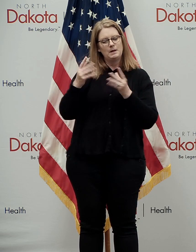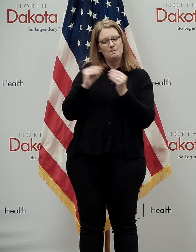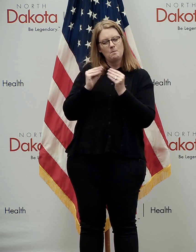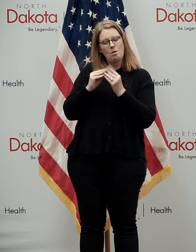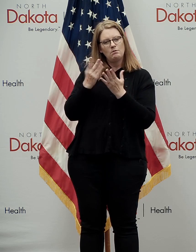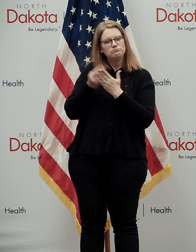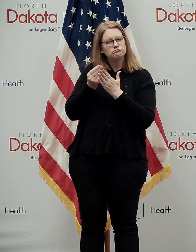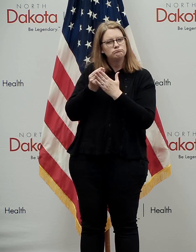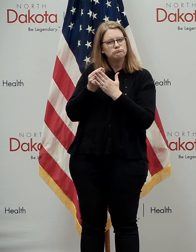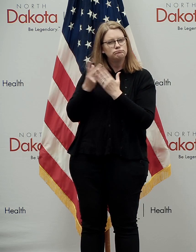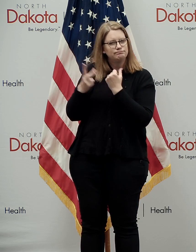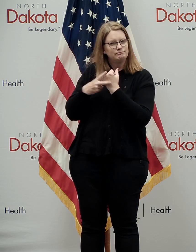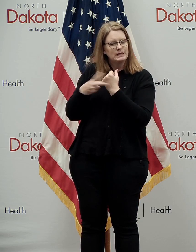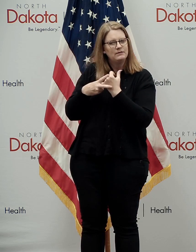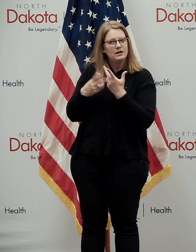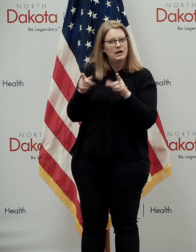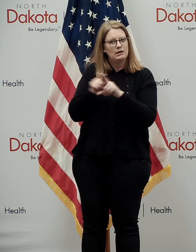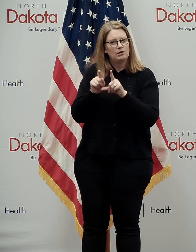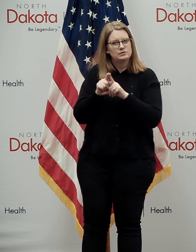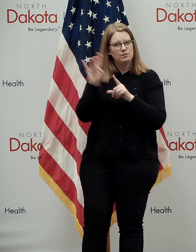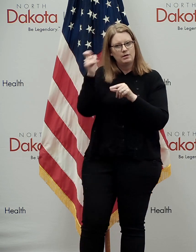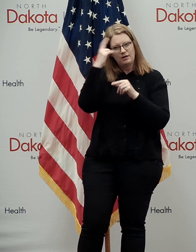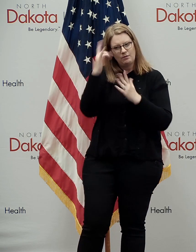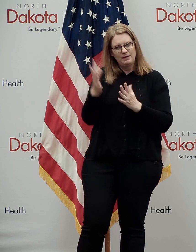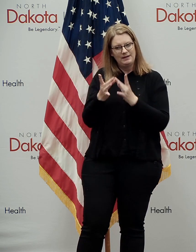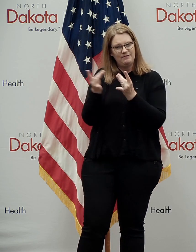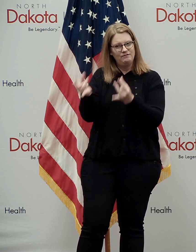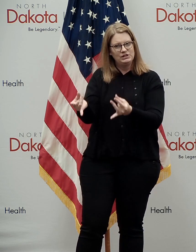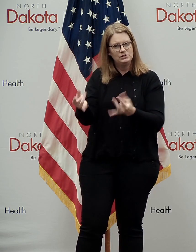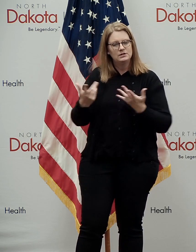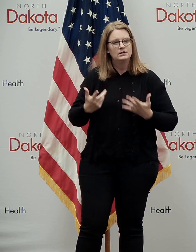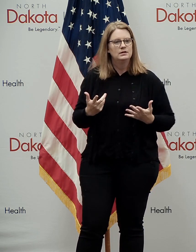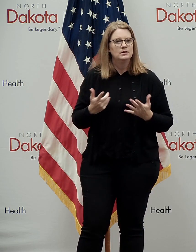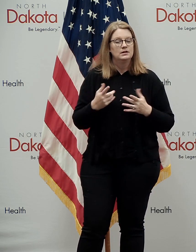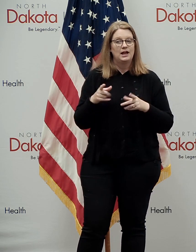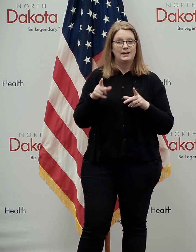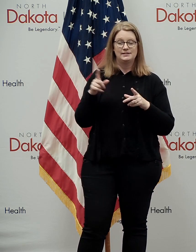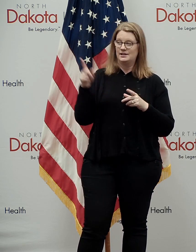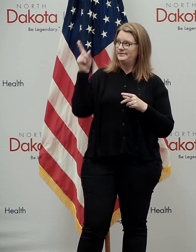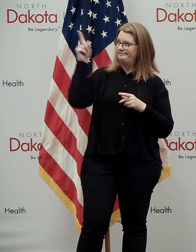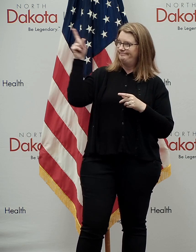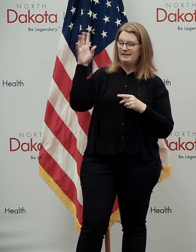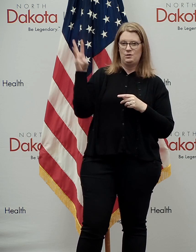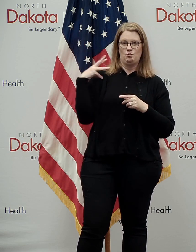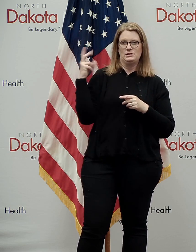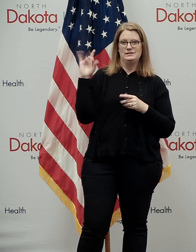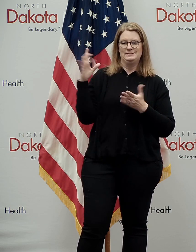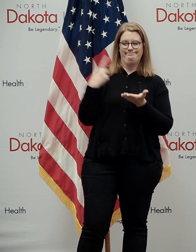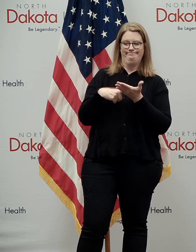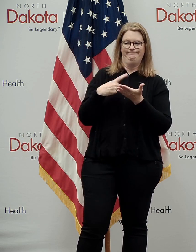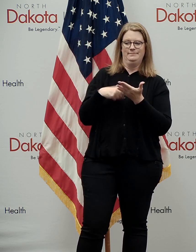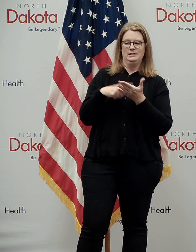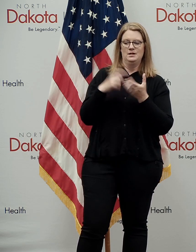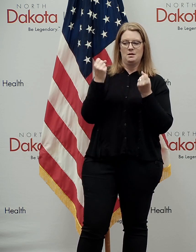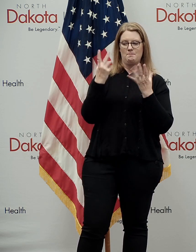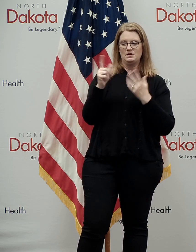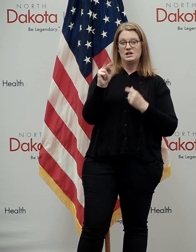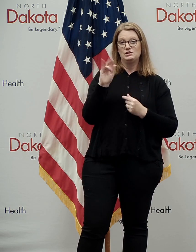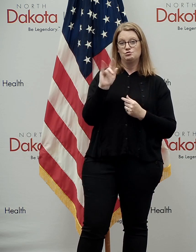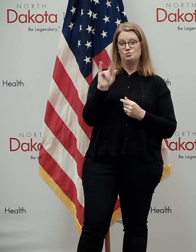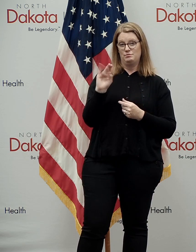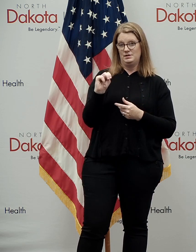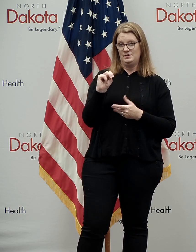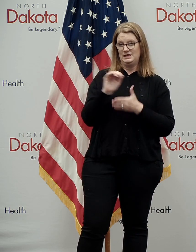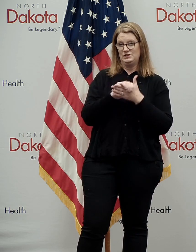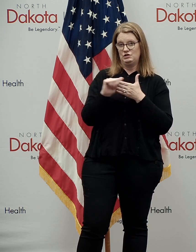believe in efficiency in government, again, as they debate in Washington, D.C., a multi-trillion-dollar aid